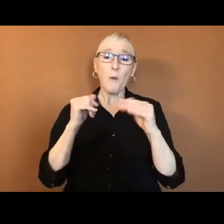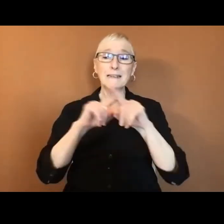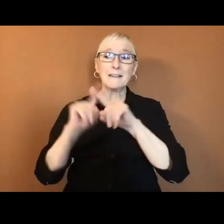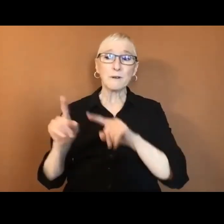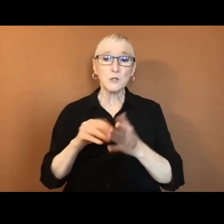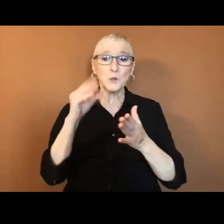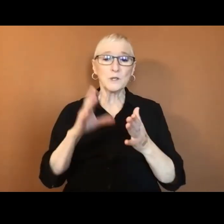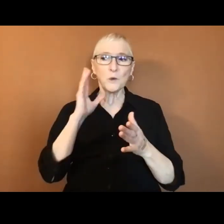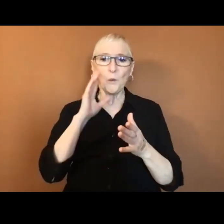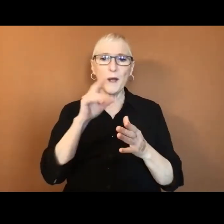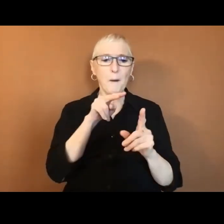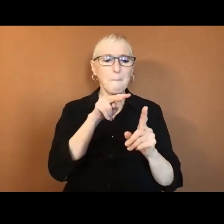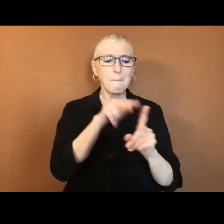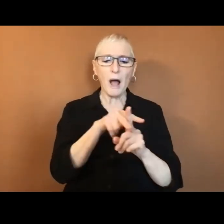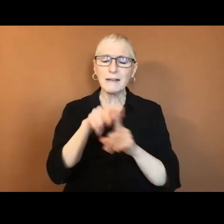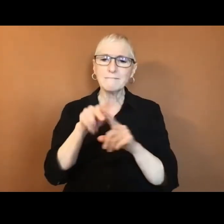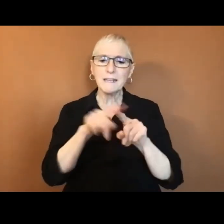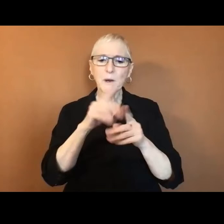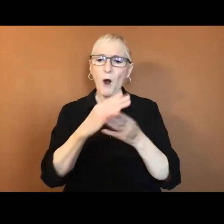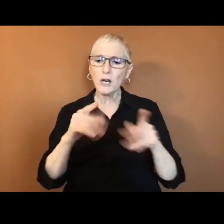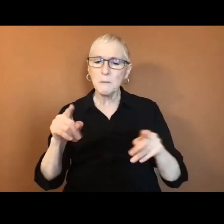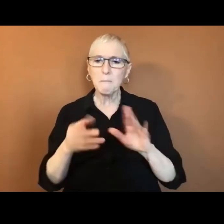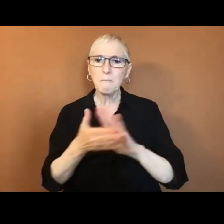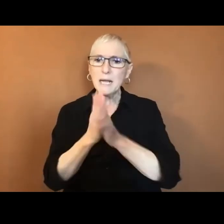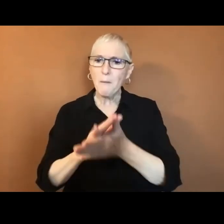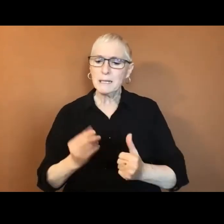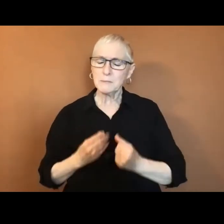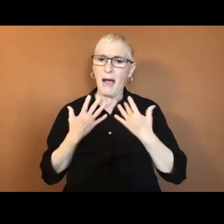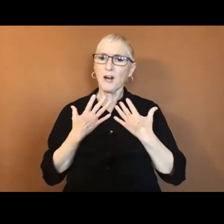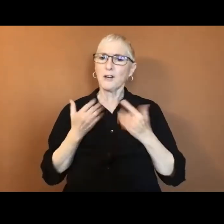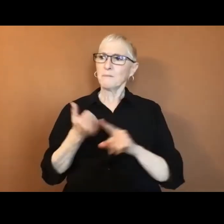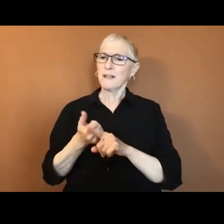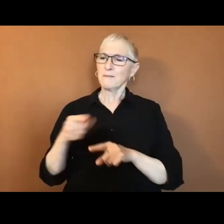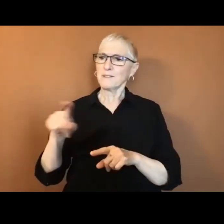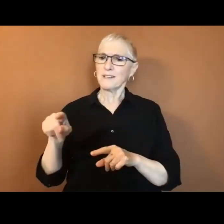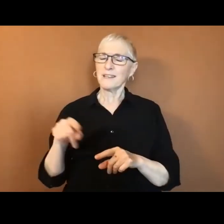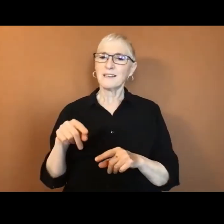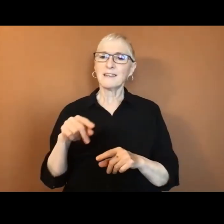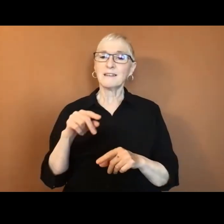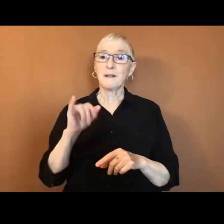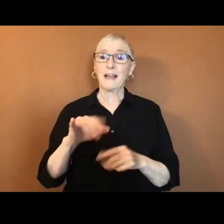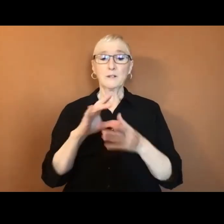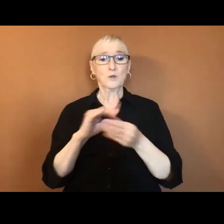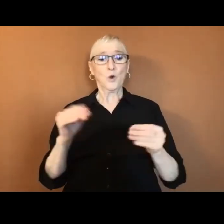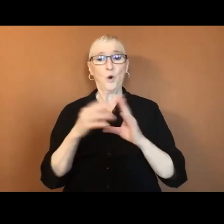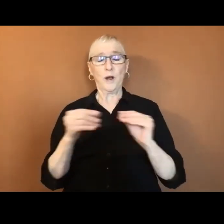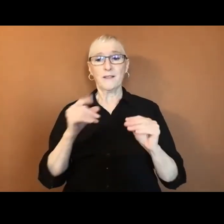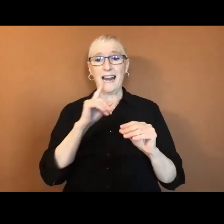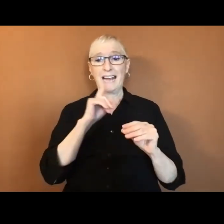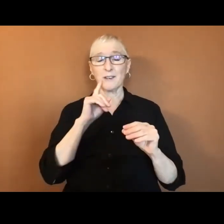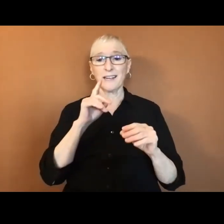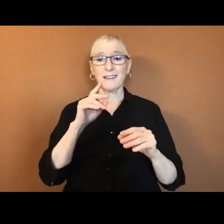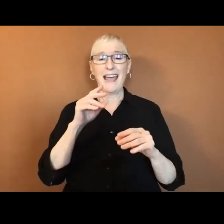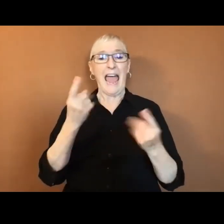will plug into different parts of it and become inspired with this story that actually unfolds every night in the